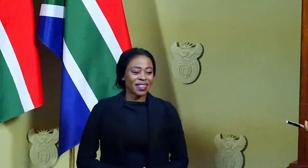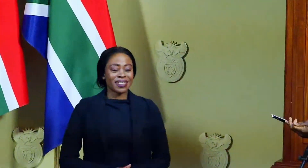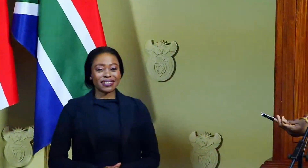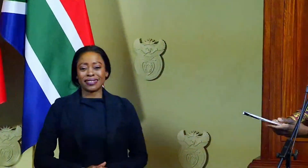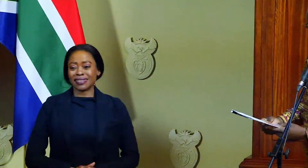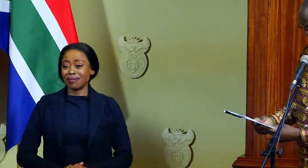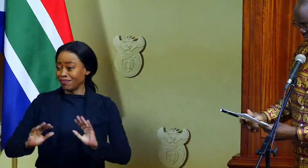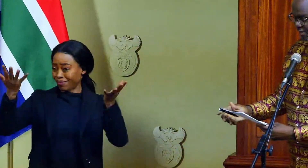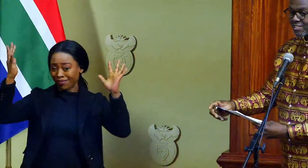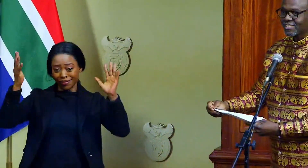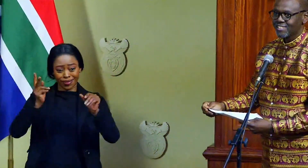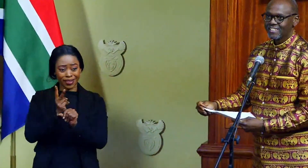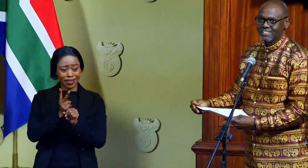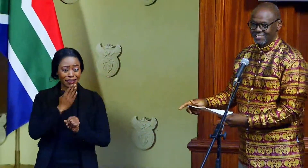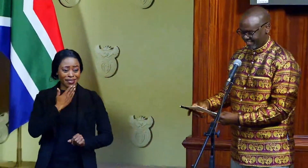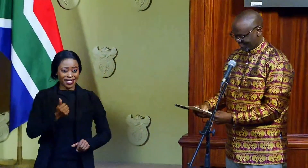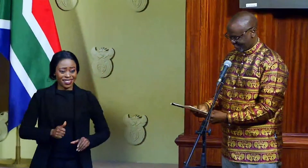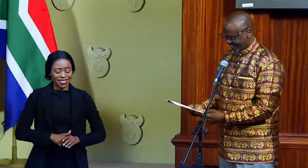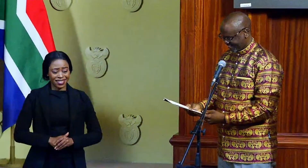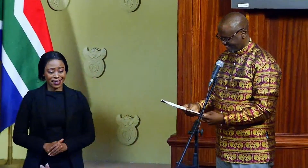A warm round of applause, please.